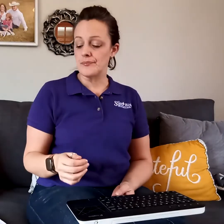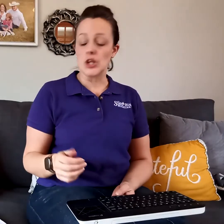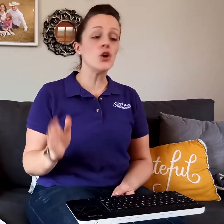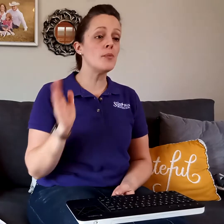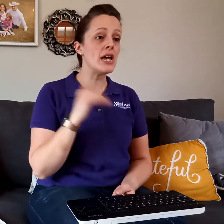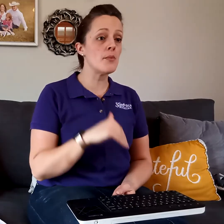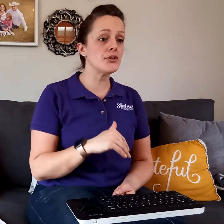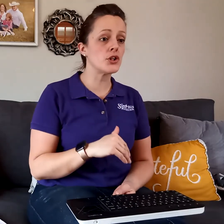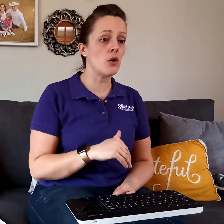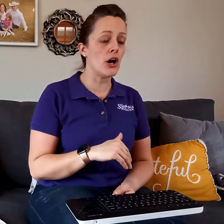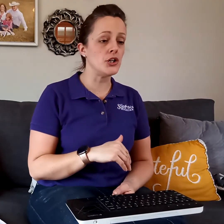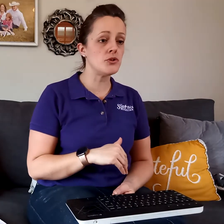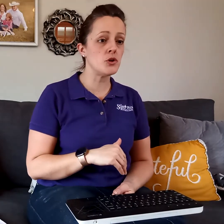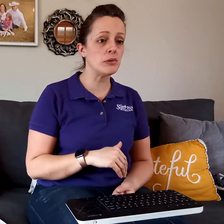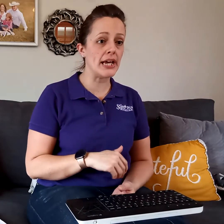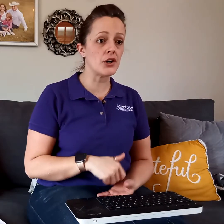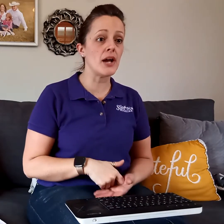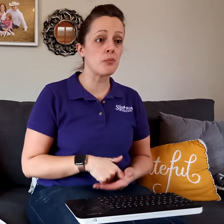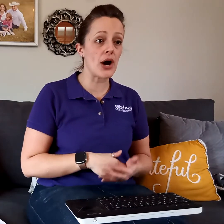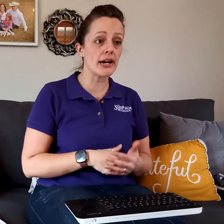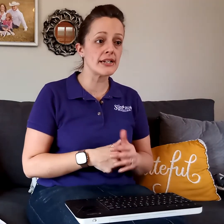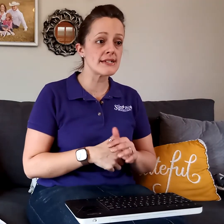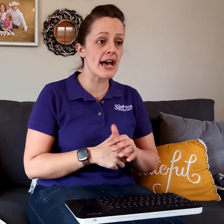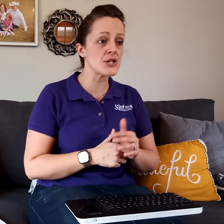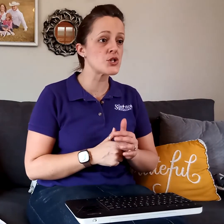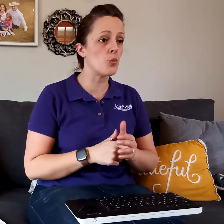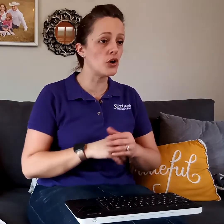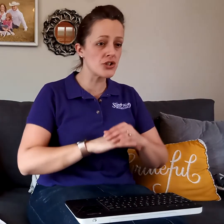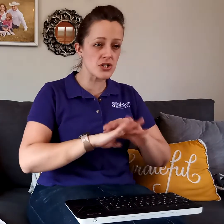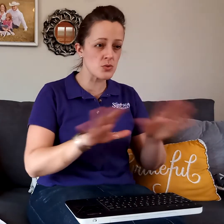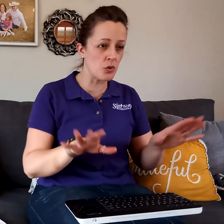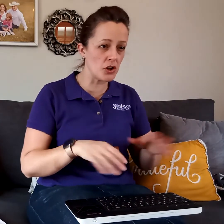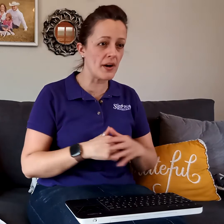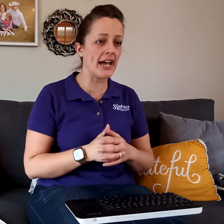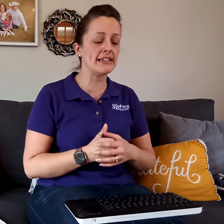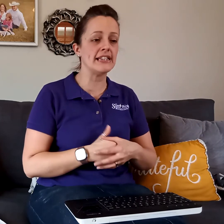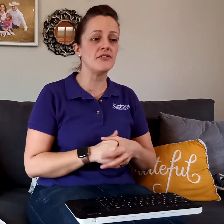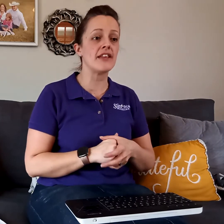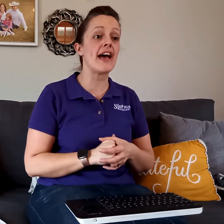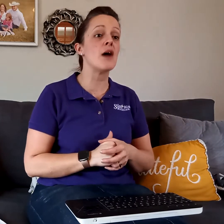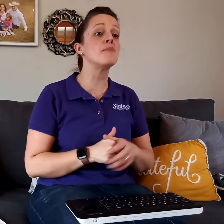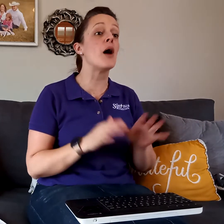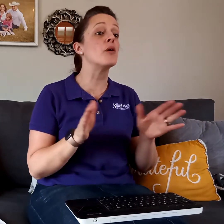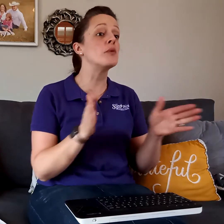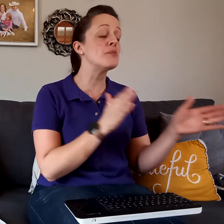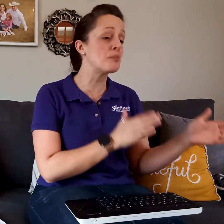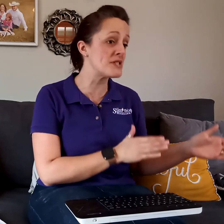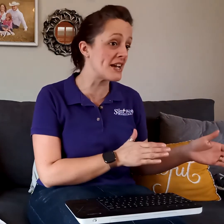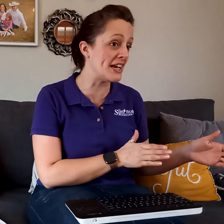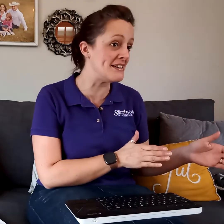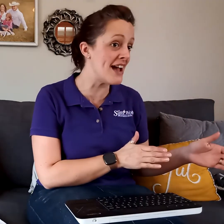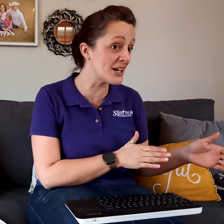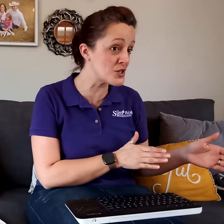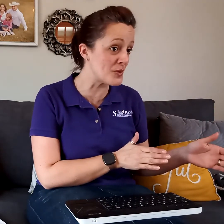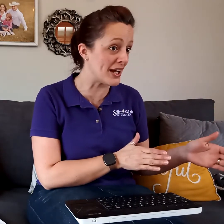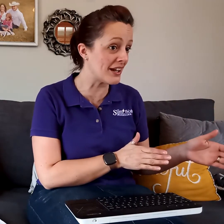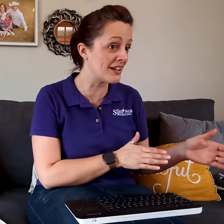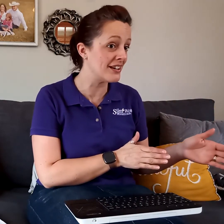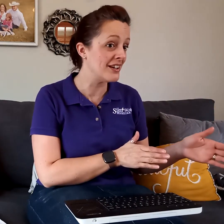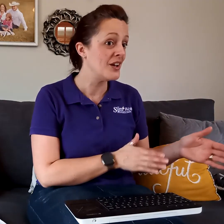you'll be able to go on YouTube later and practice that. So we'll go ahead and leave it at that. But when we sing it next week,